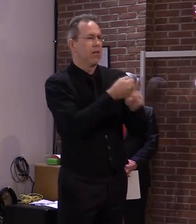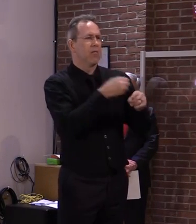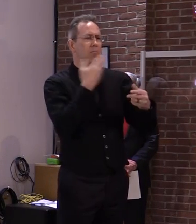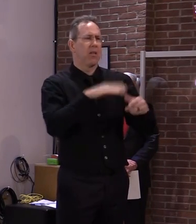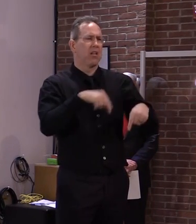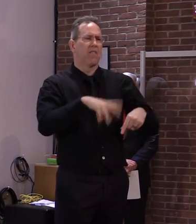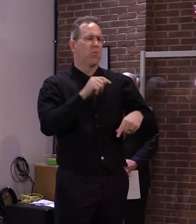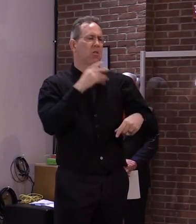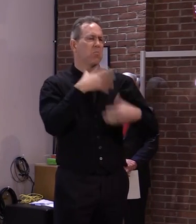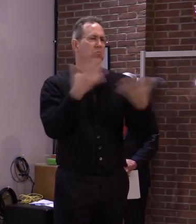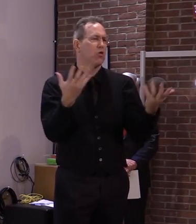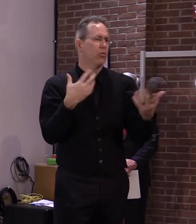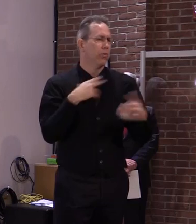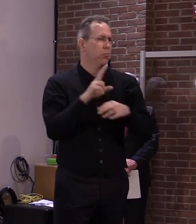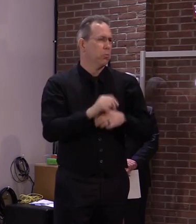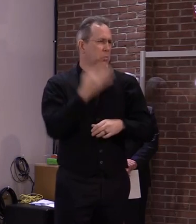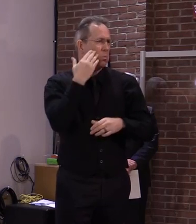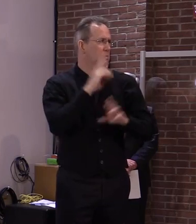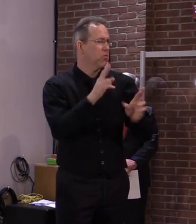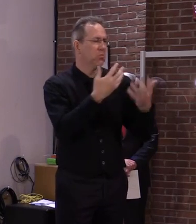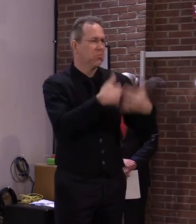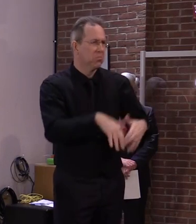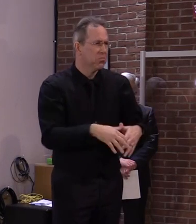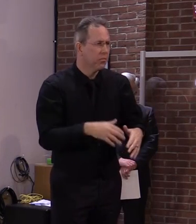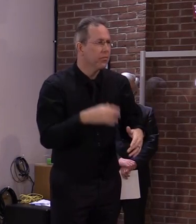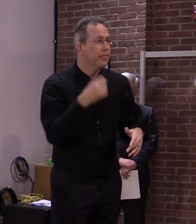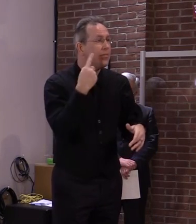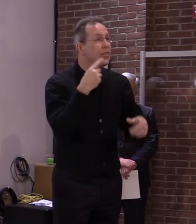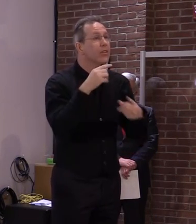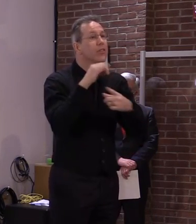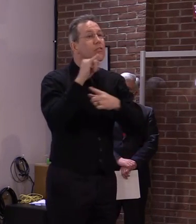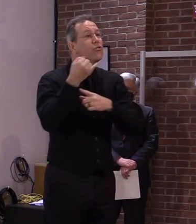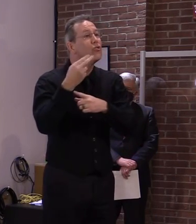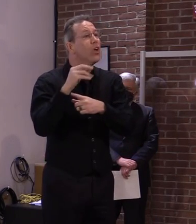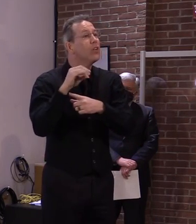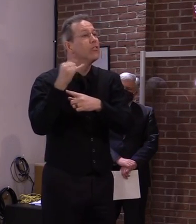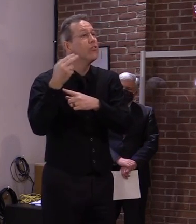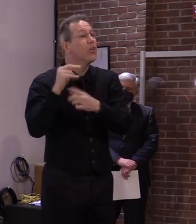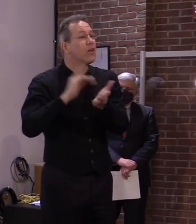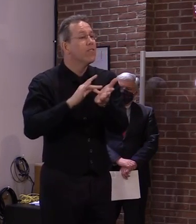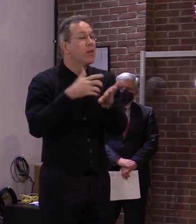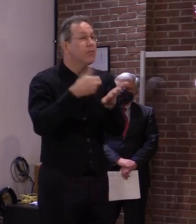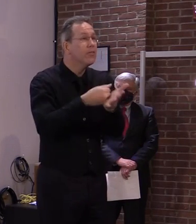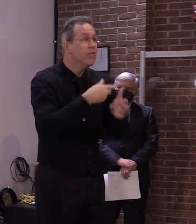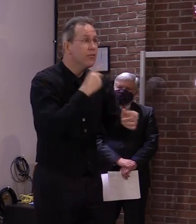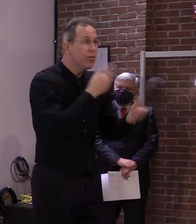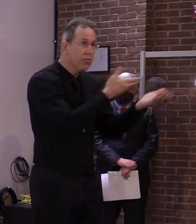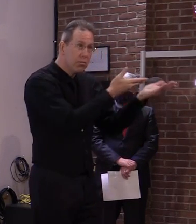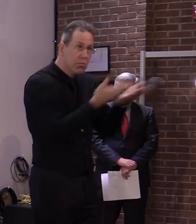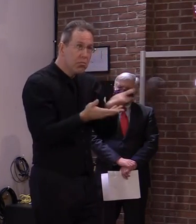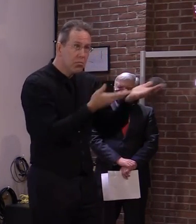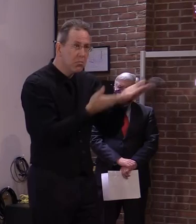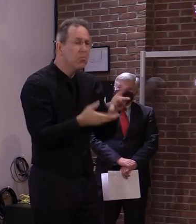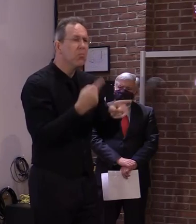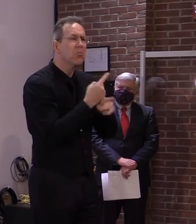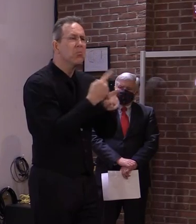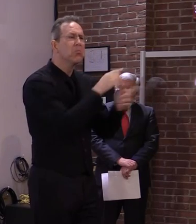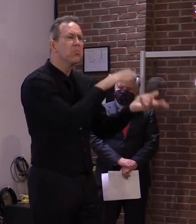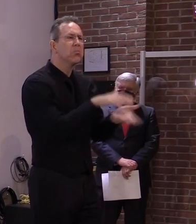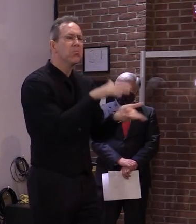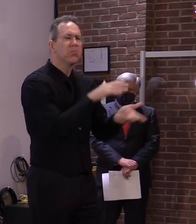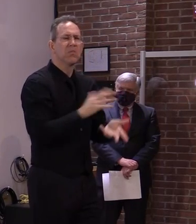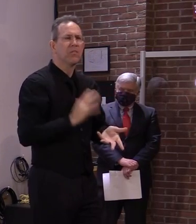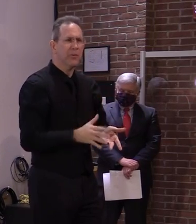& Johnson will come online soon so we can continue to make steady progress. Next, as